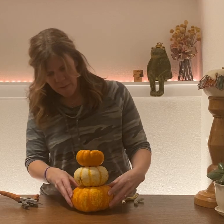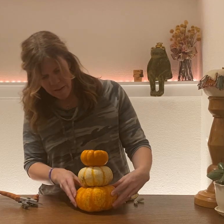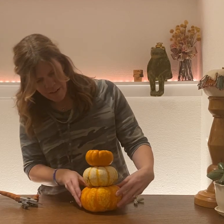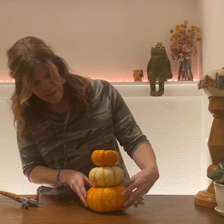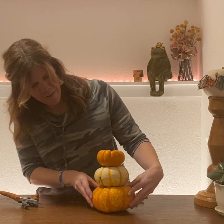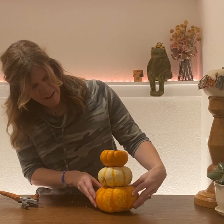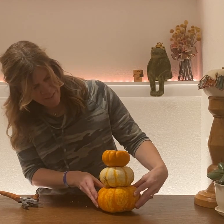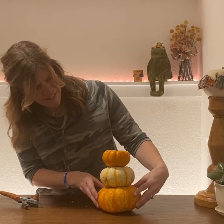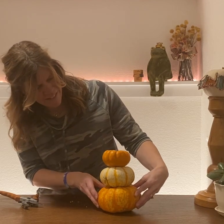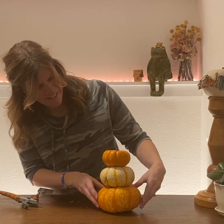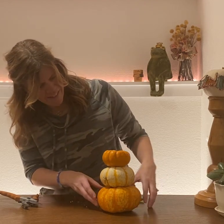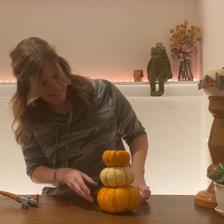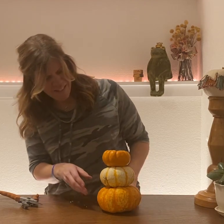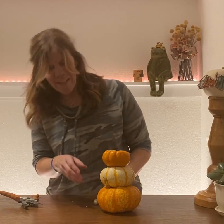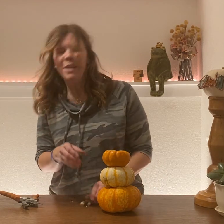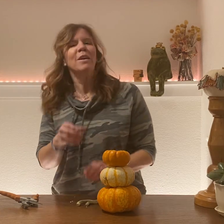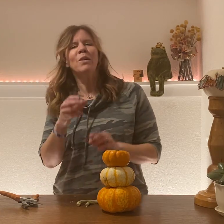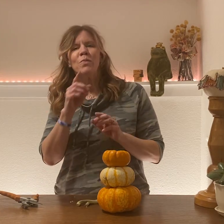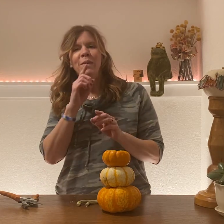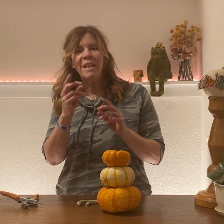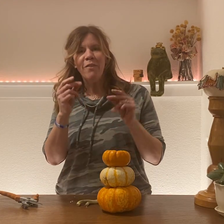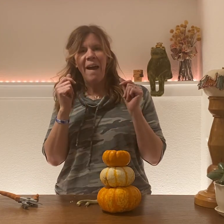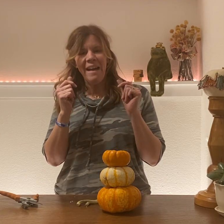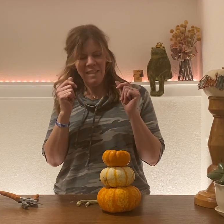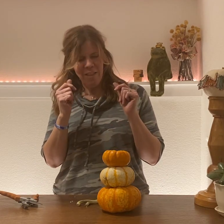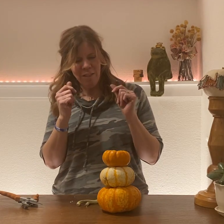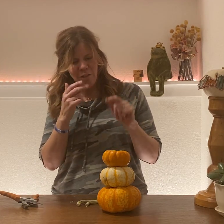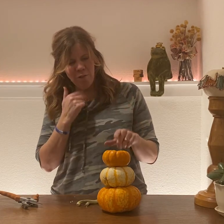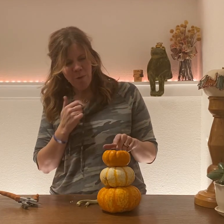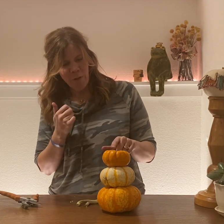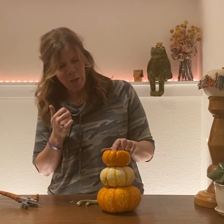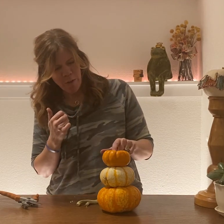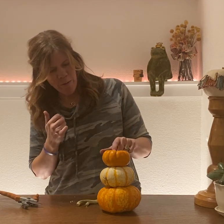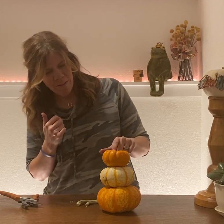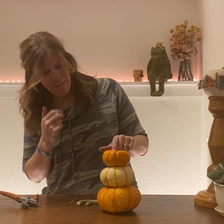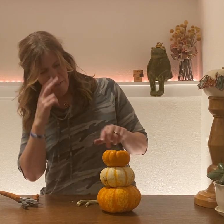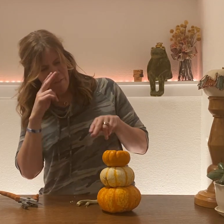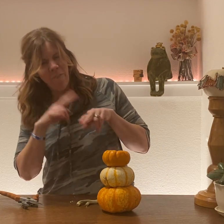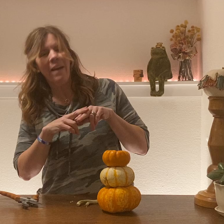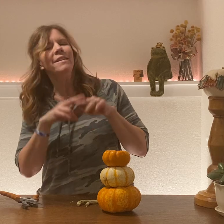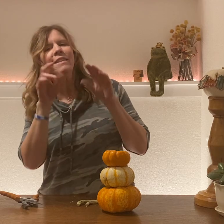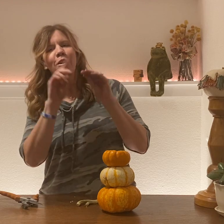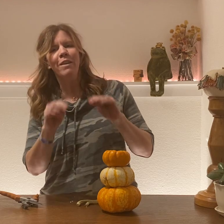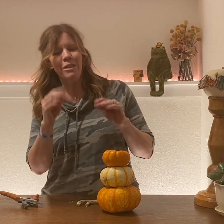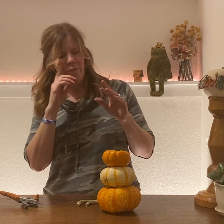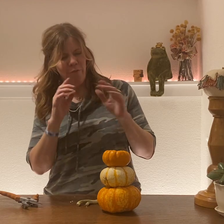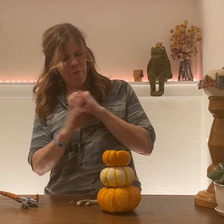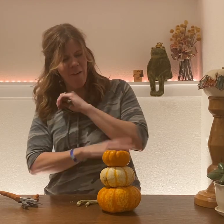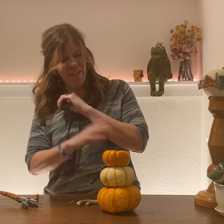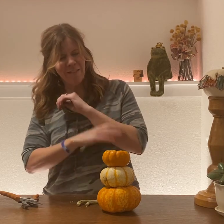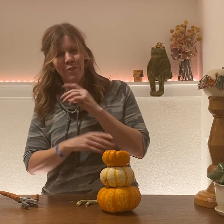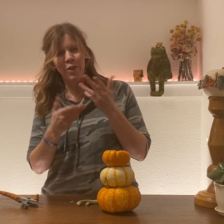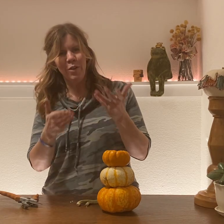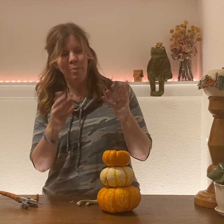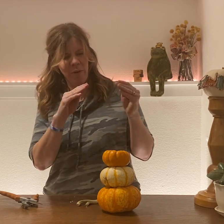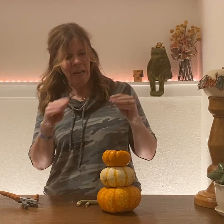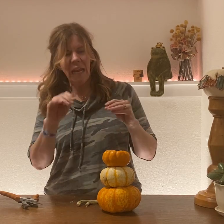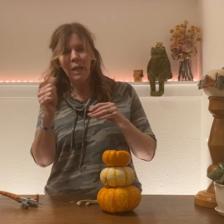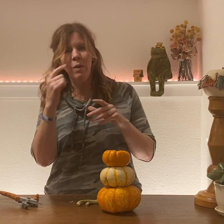There you have it. Really fast, super cute, fun decoration for fall for you to put anywhere in